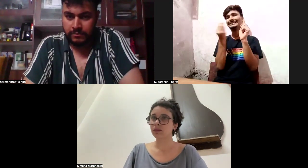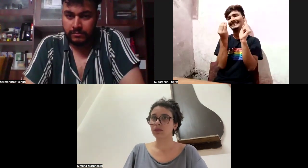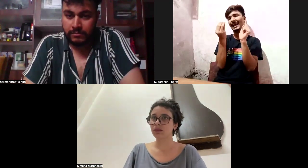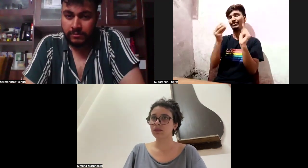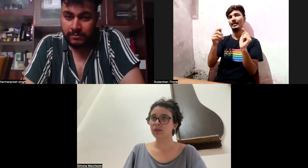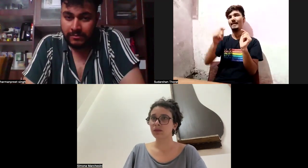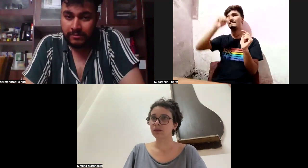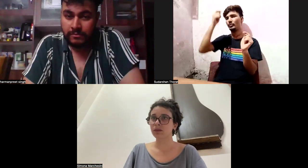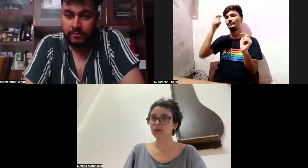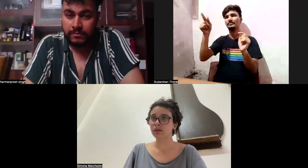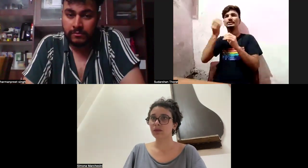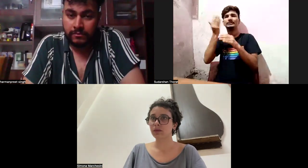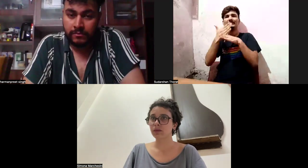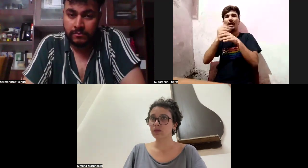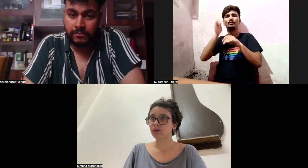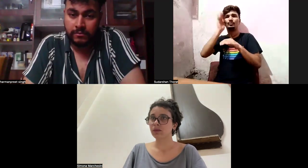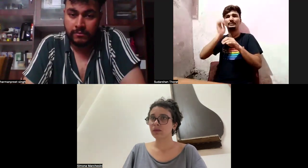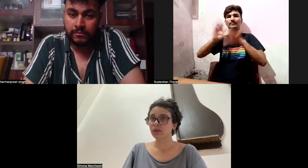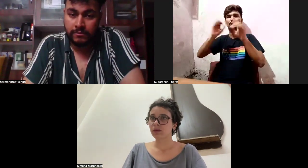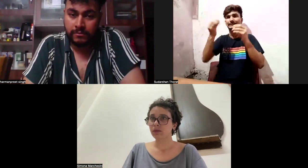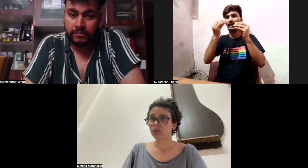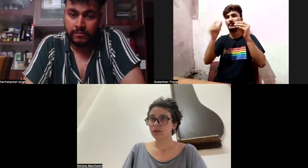the acronym is LGBTQI plus.